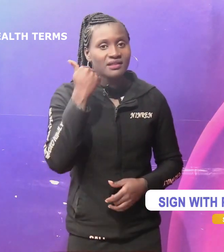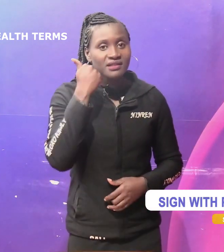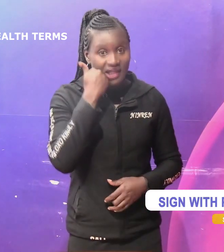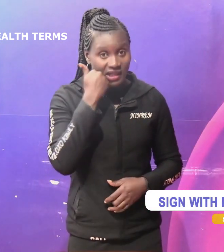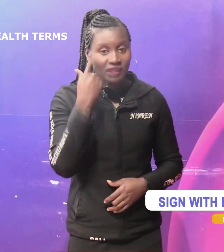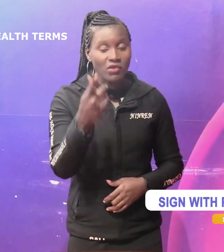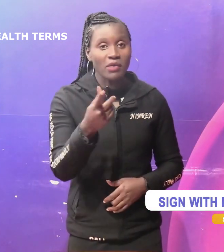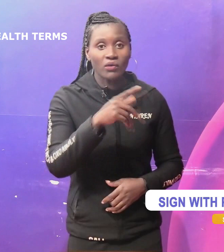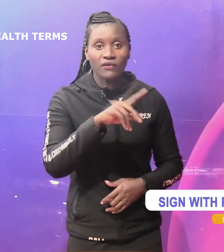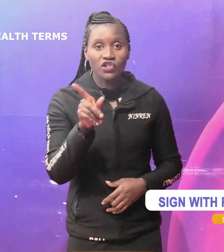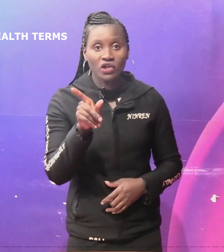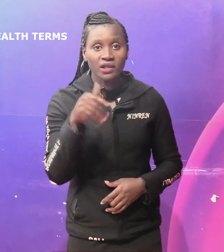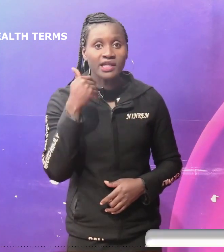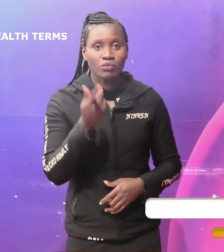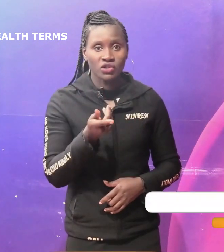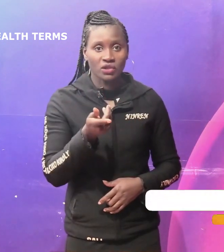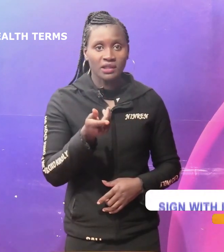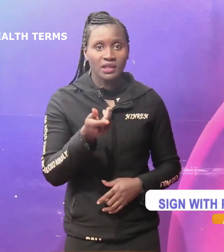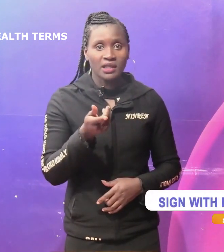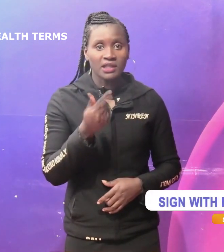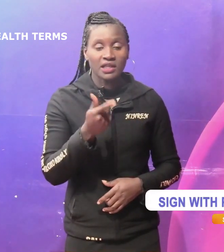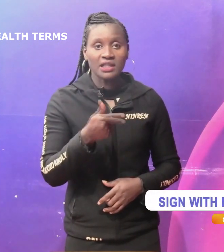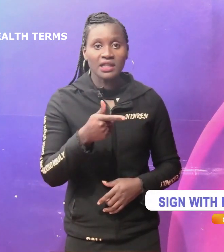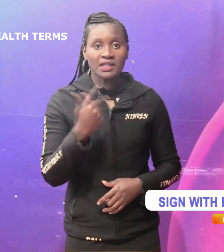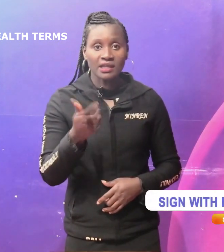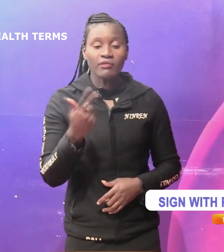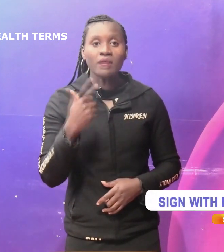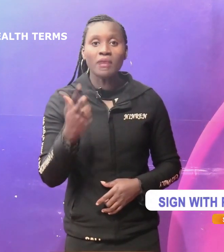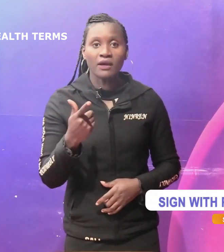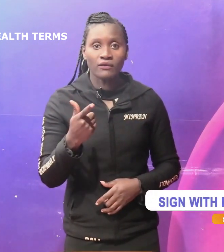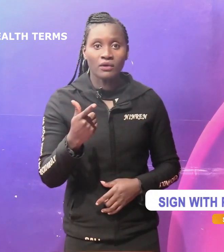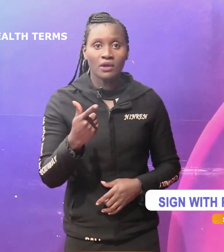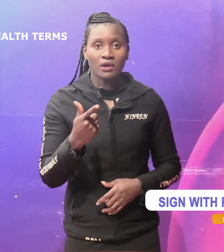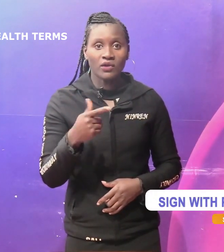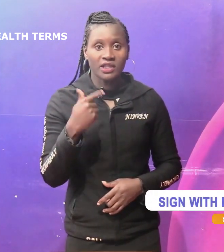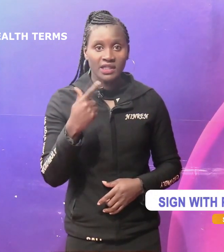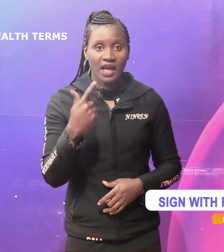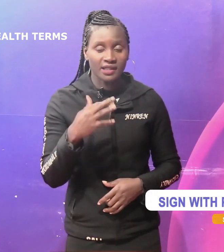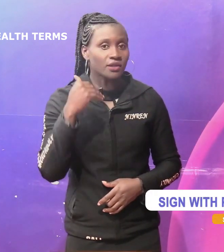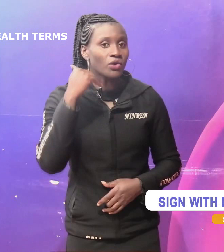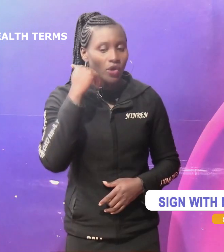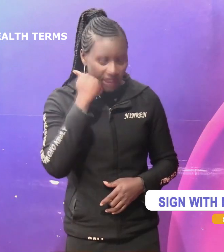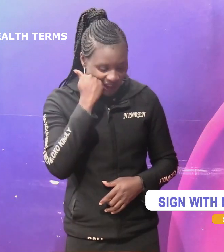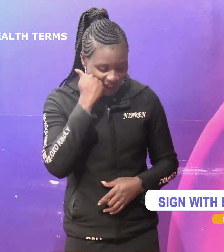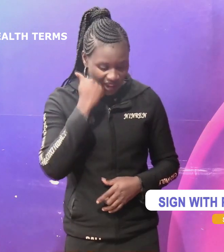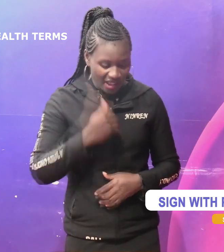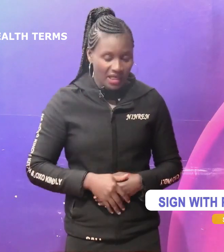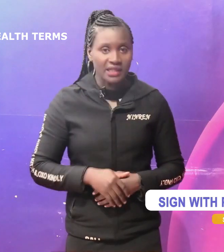Sick. Remember, with facial expression indicating it is something painful or it is hurting. So sick. And then number